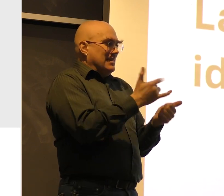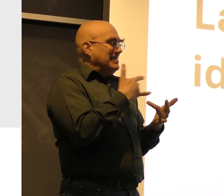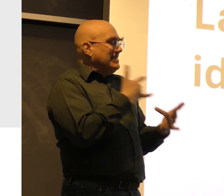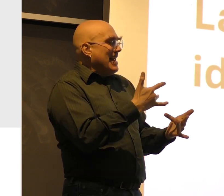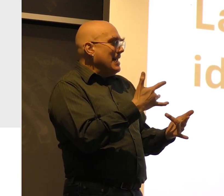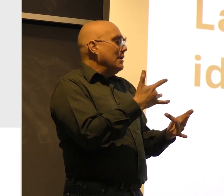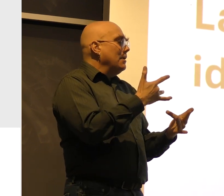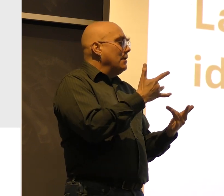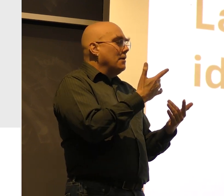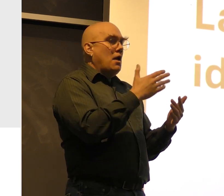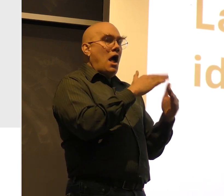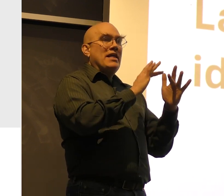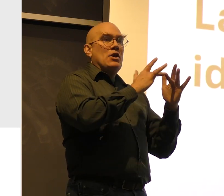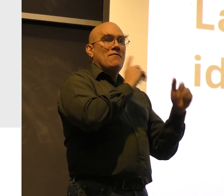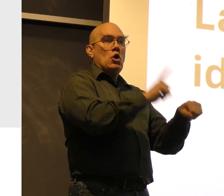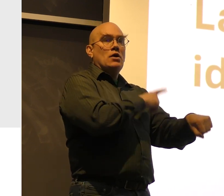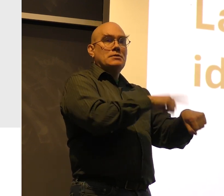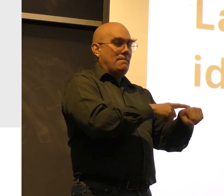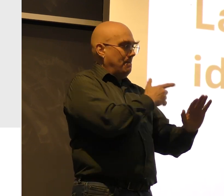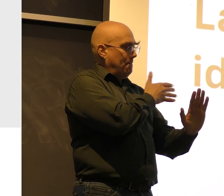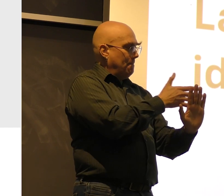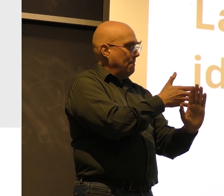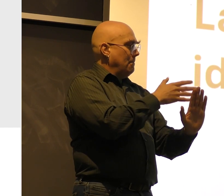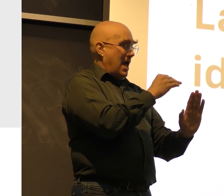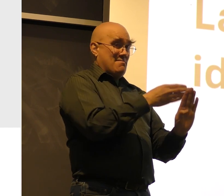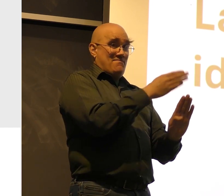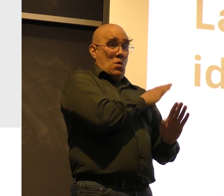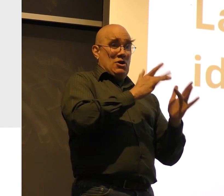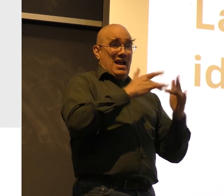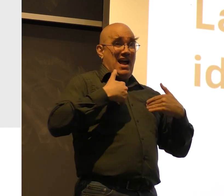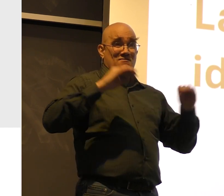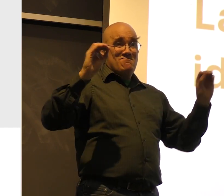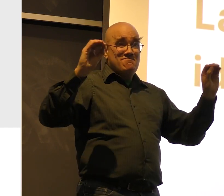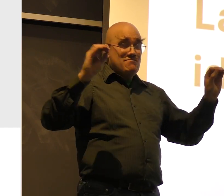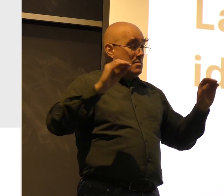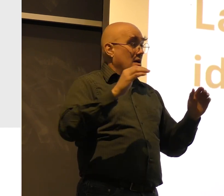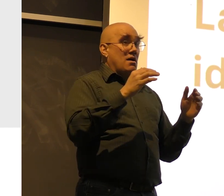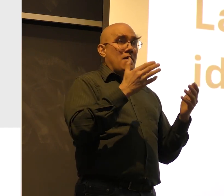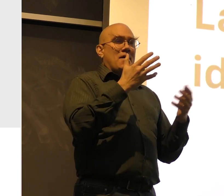just published in hard copy. It wasn't on the internet maybe for all, and before the internet, it wasn't